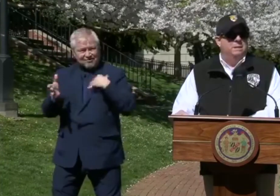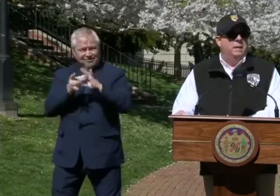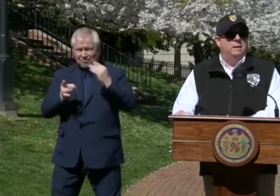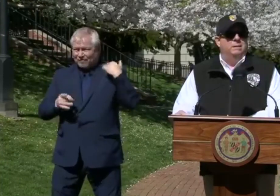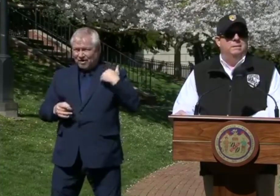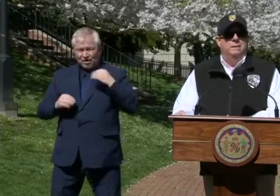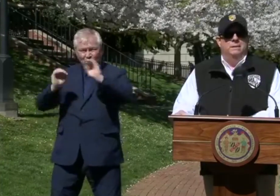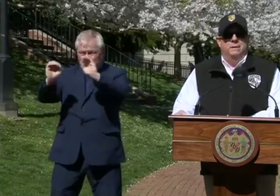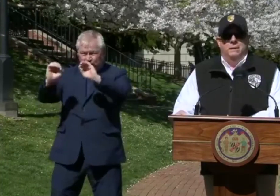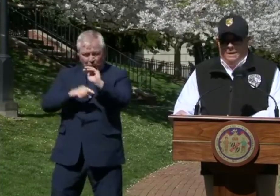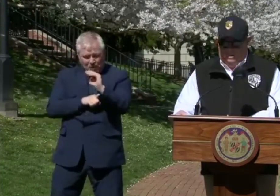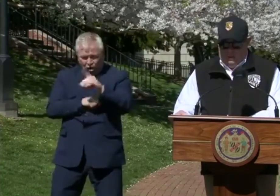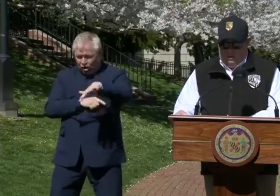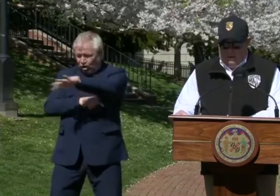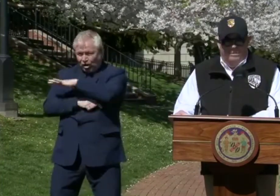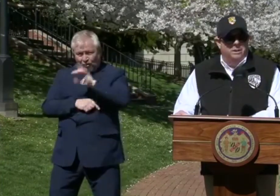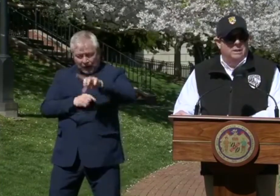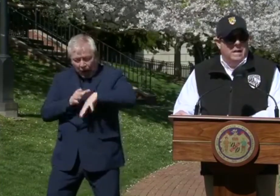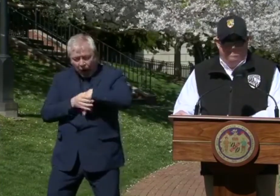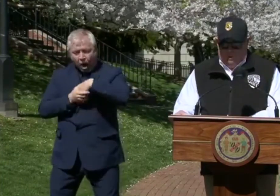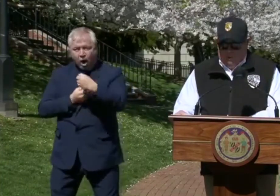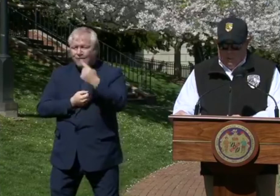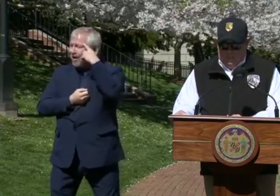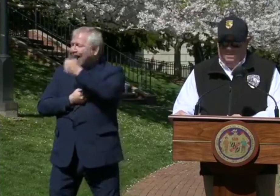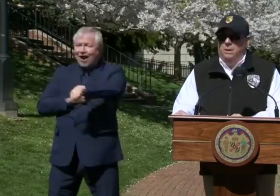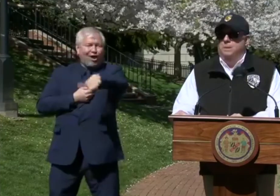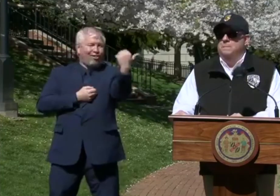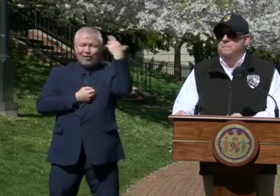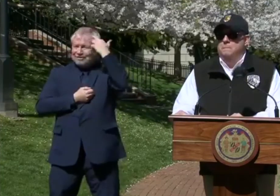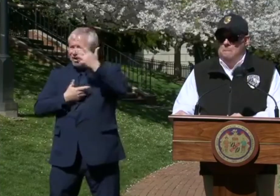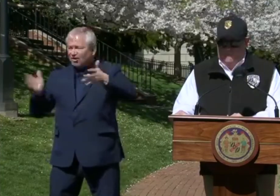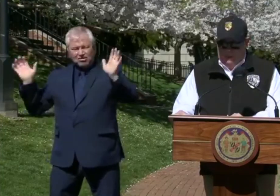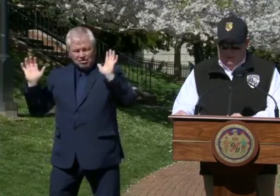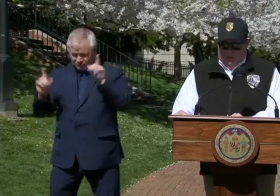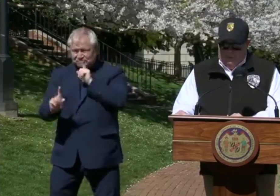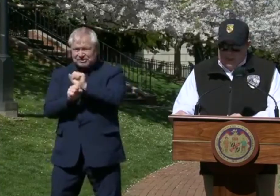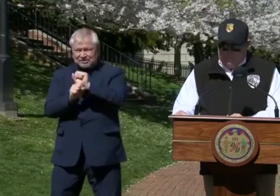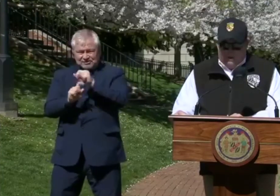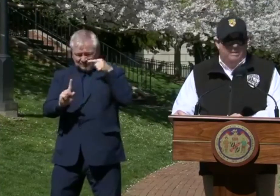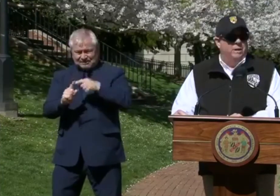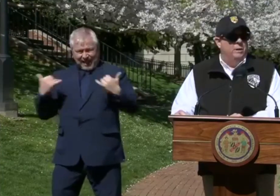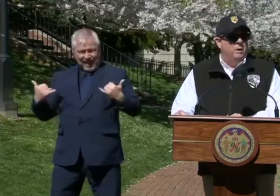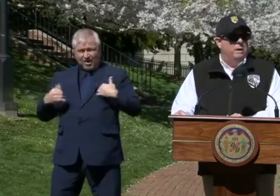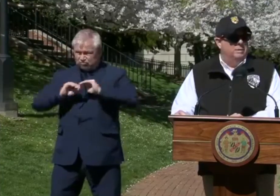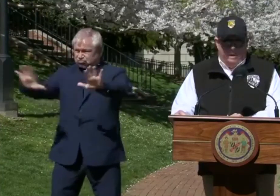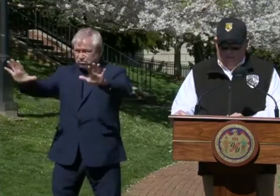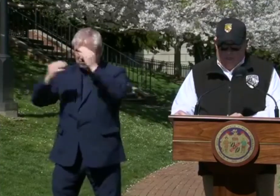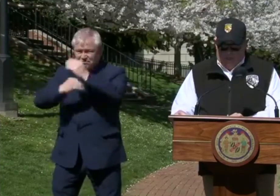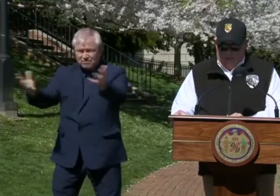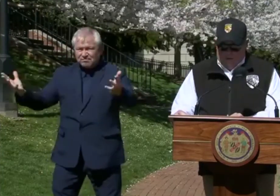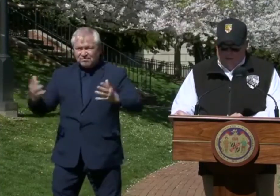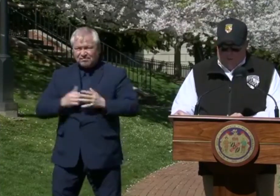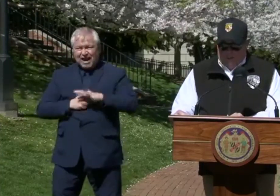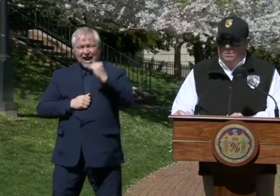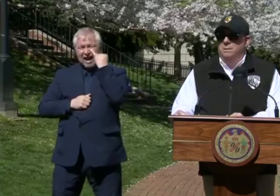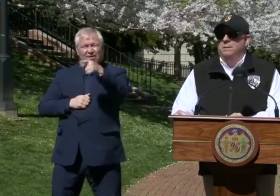outside of the state unless such travel is absolutely necessary. If you have traveled anywhere outside the region